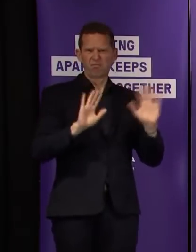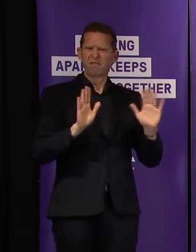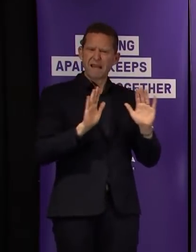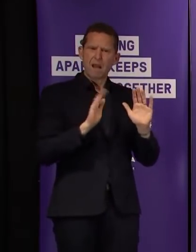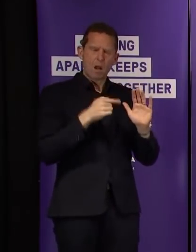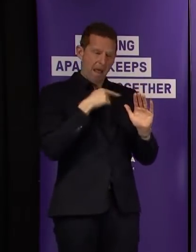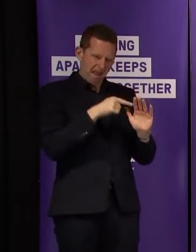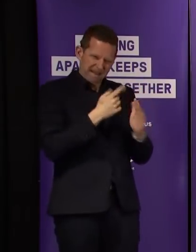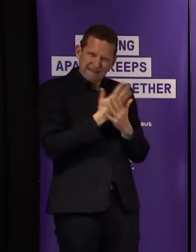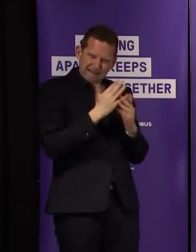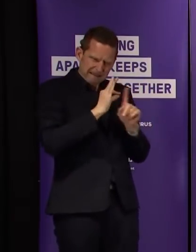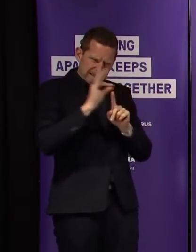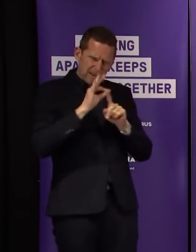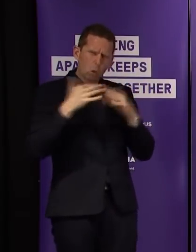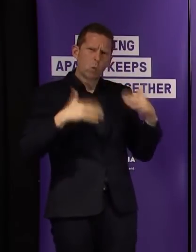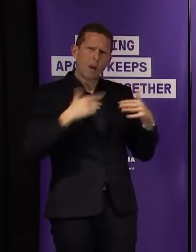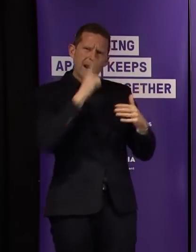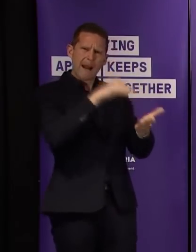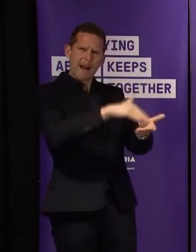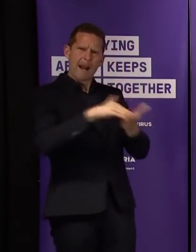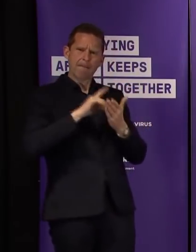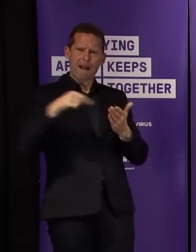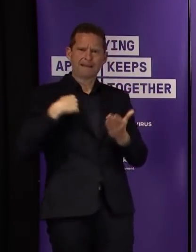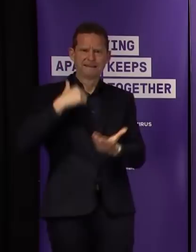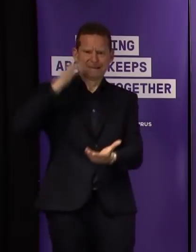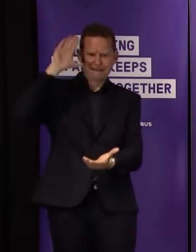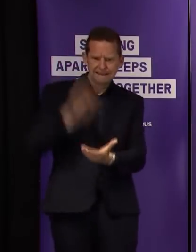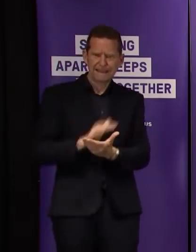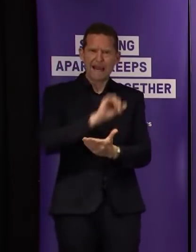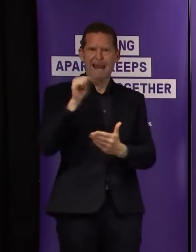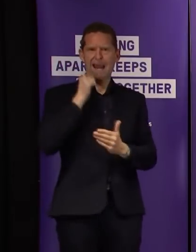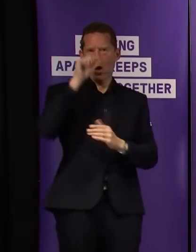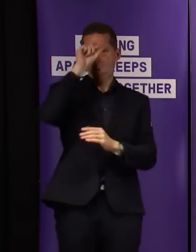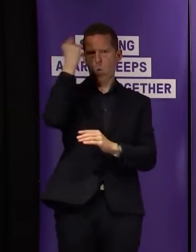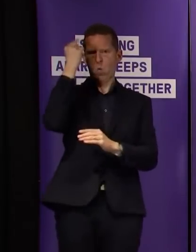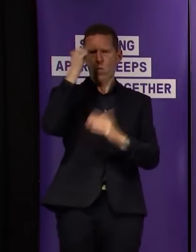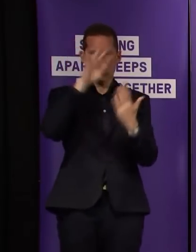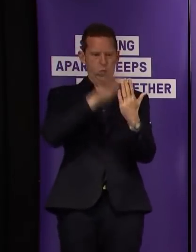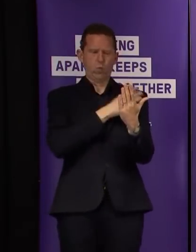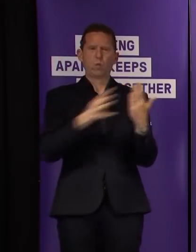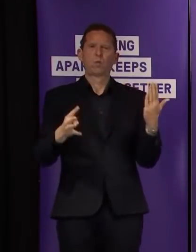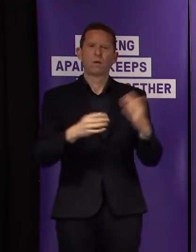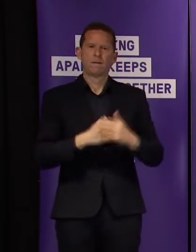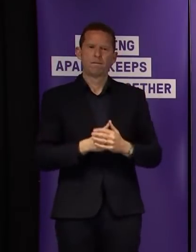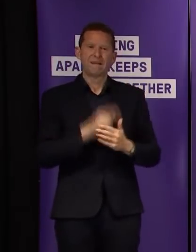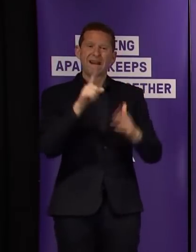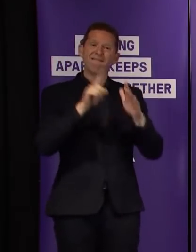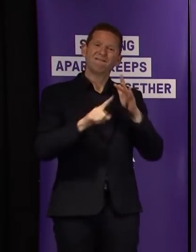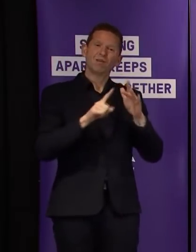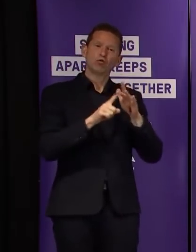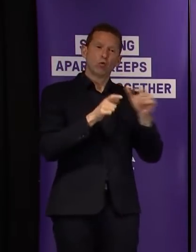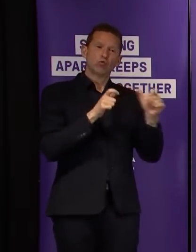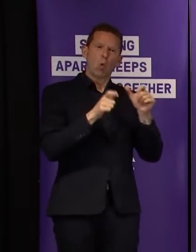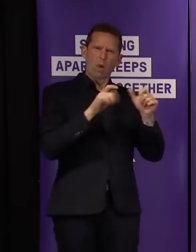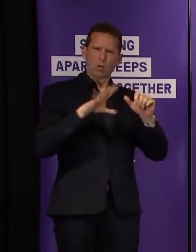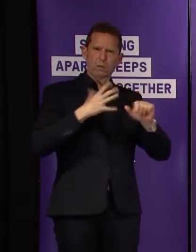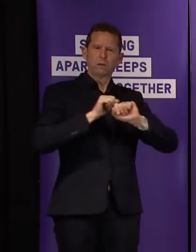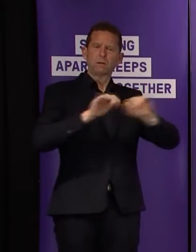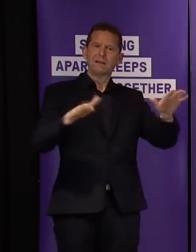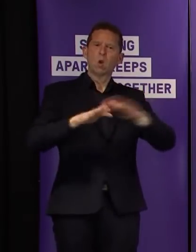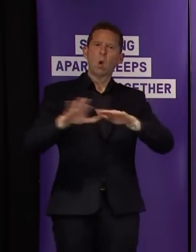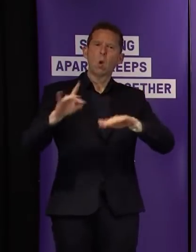will assist us in delivering what we've outlined here. On the issue of infection control in hospitals,